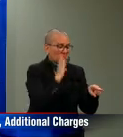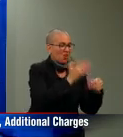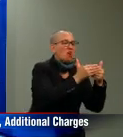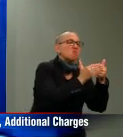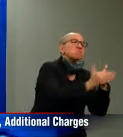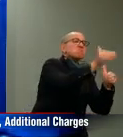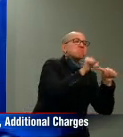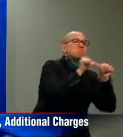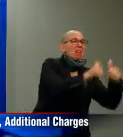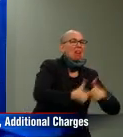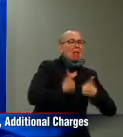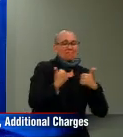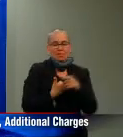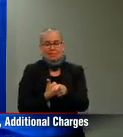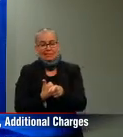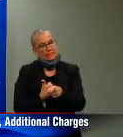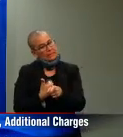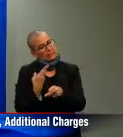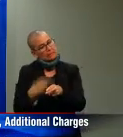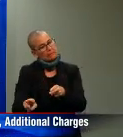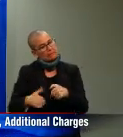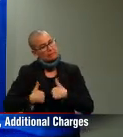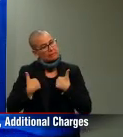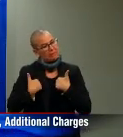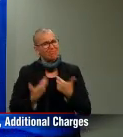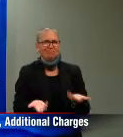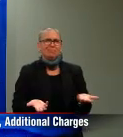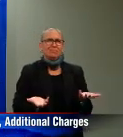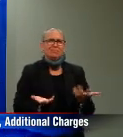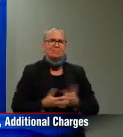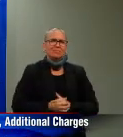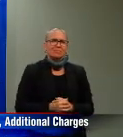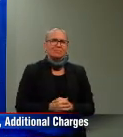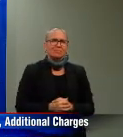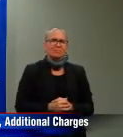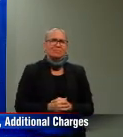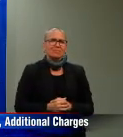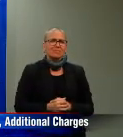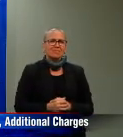And we have financial institutions that still make it difficult